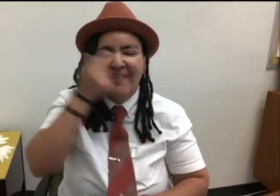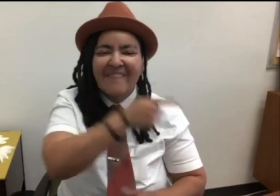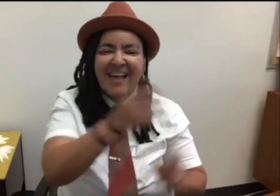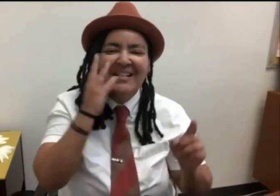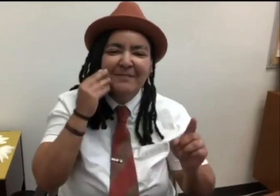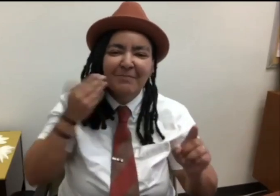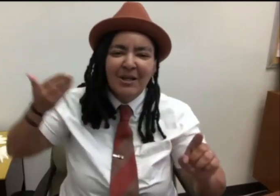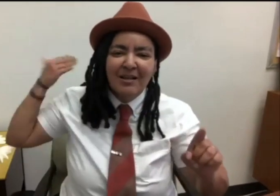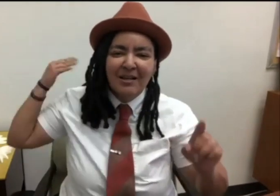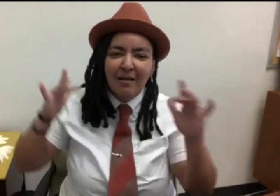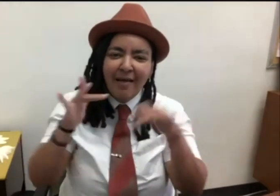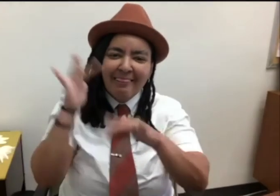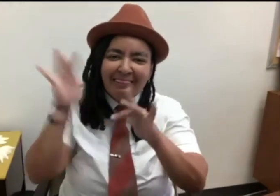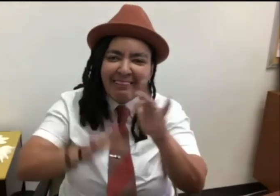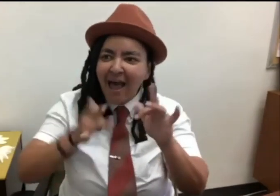they wanted to see themselves